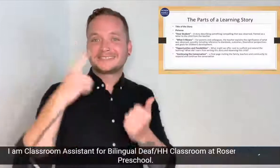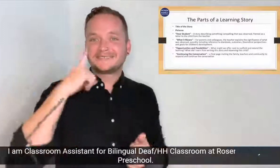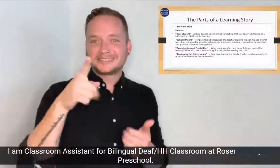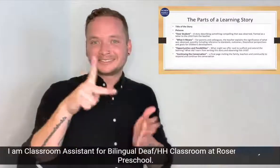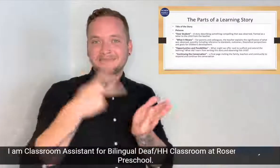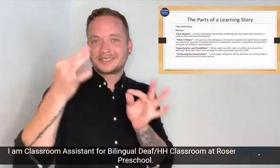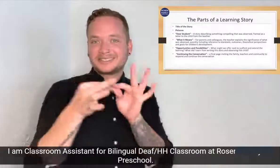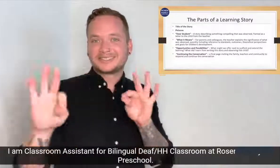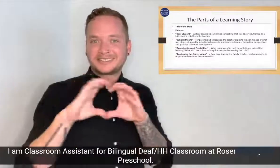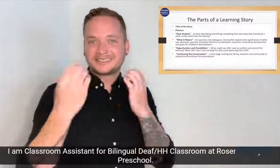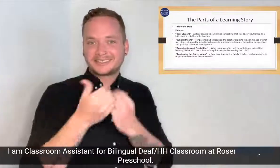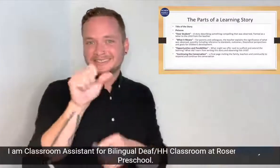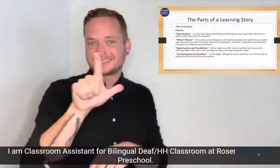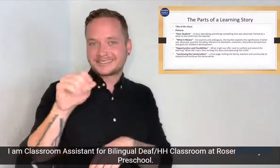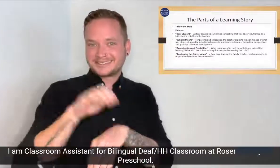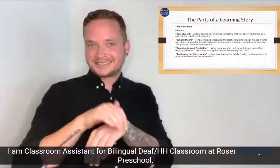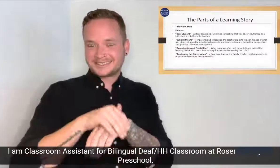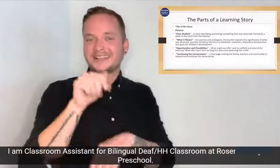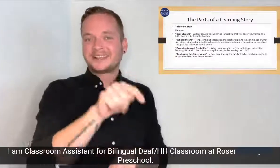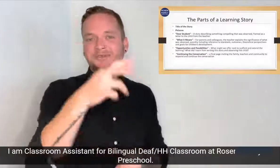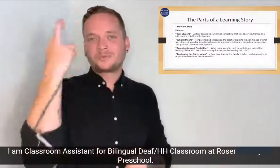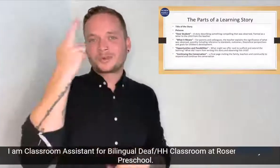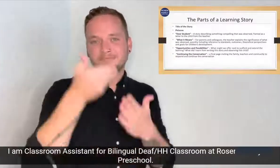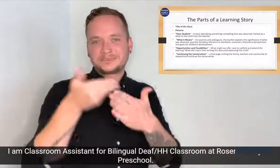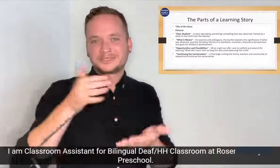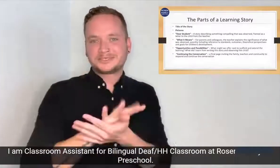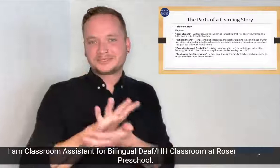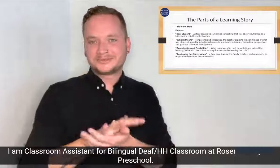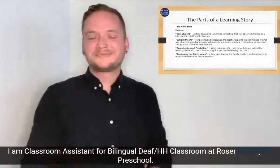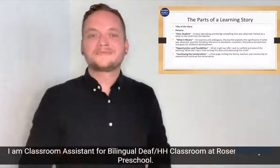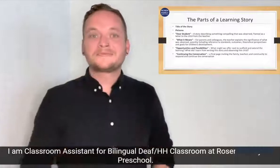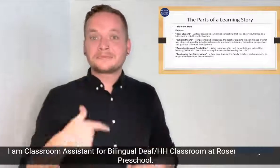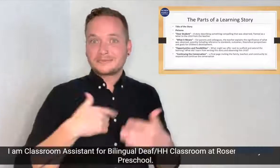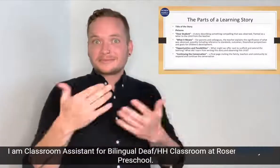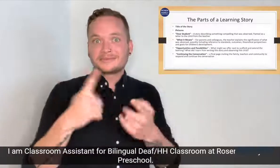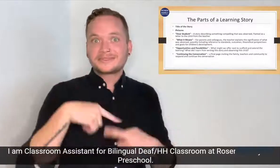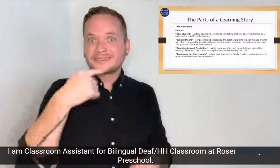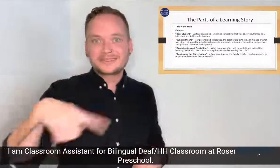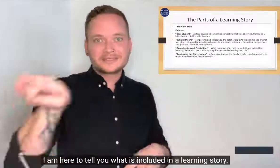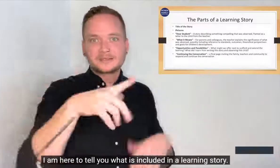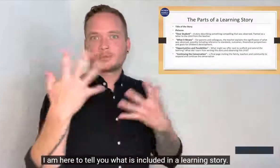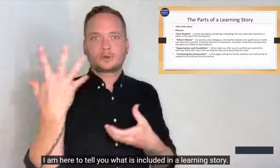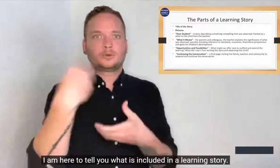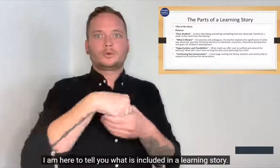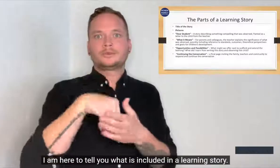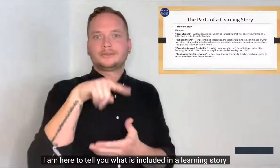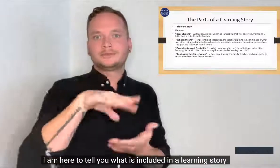I'm a classroom assistant for the bilingual deaf and hard of hearing classroom at the Rosen Family Preschool. I'm here to tell you